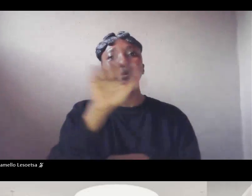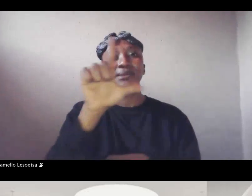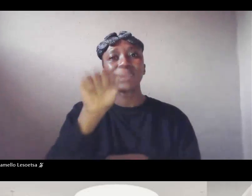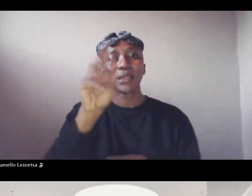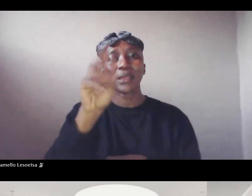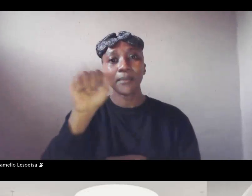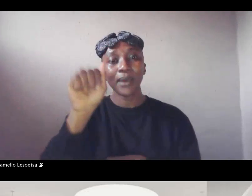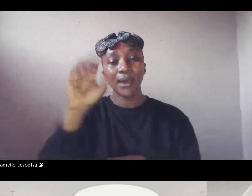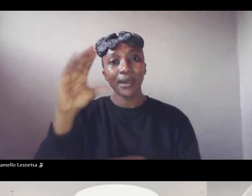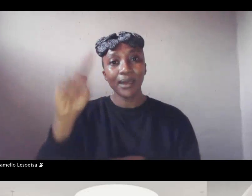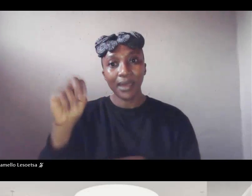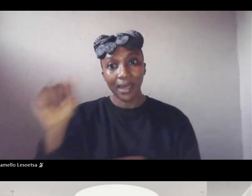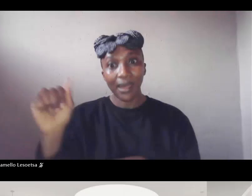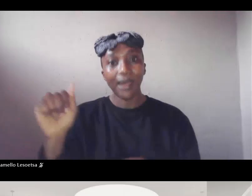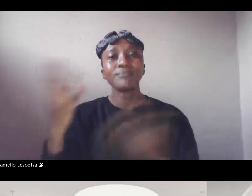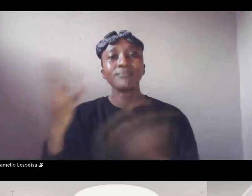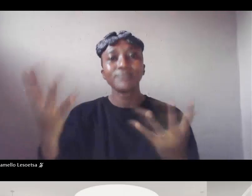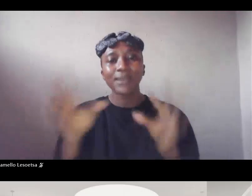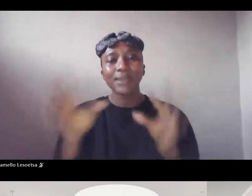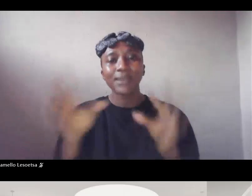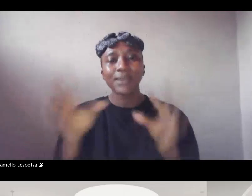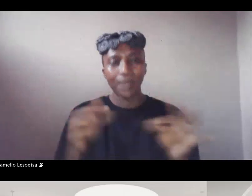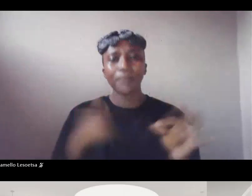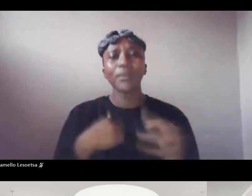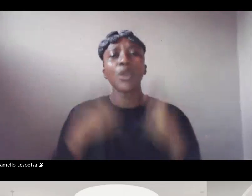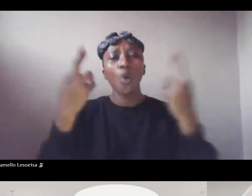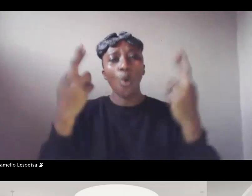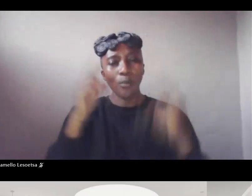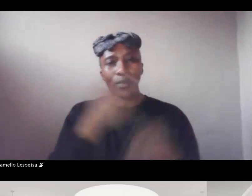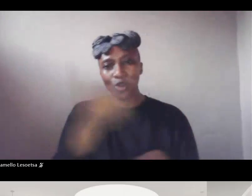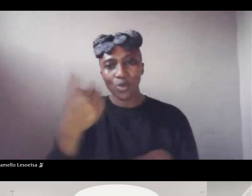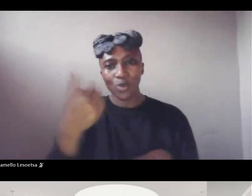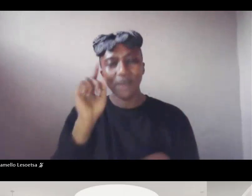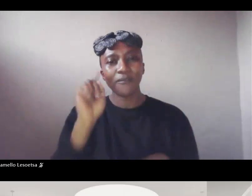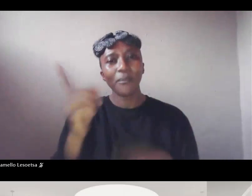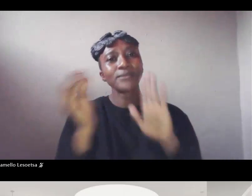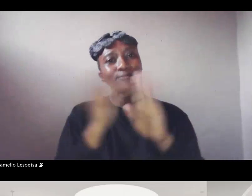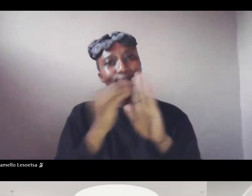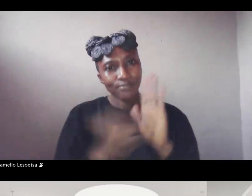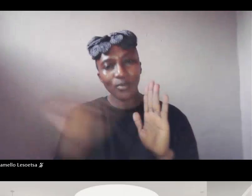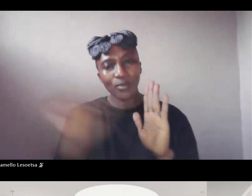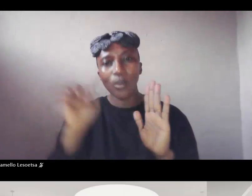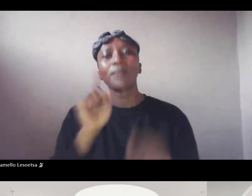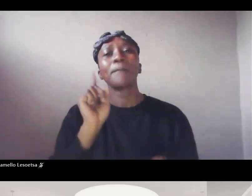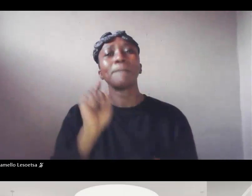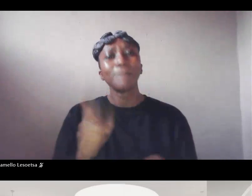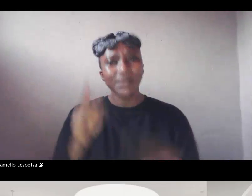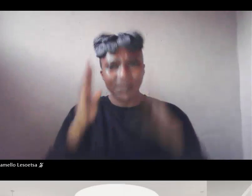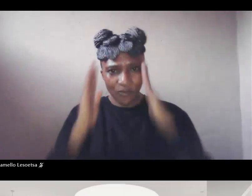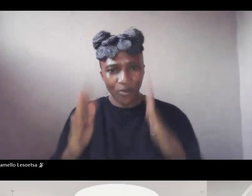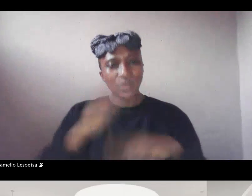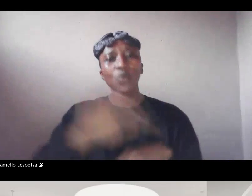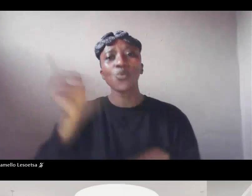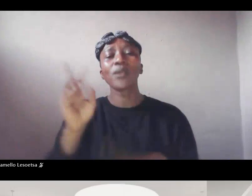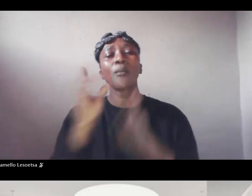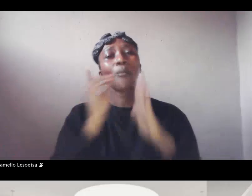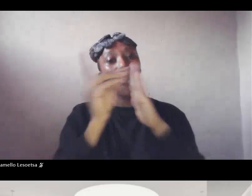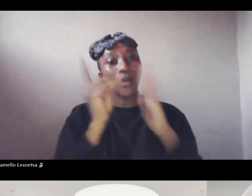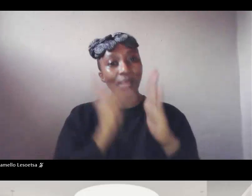will actually bring in. You have to look at the policy. That's why we started with it in DSC. First started